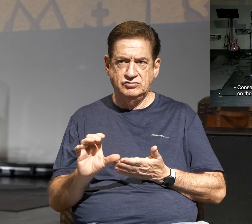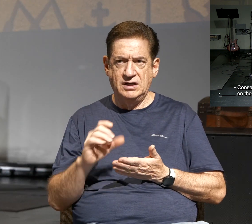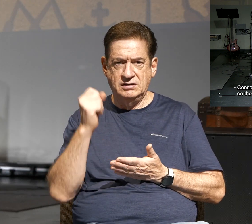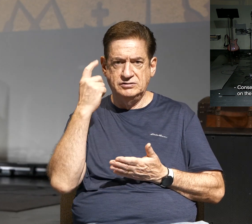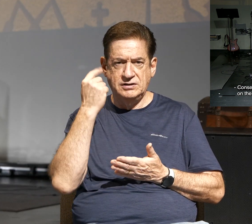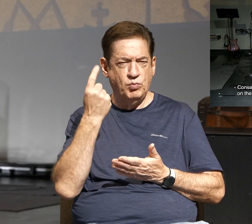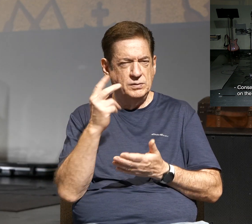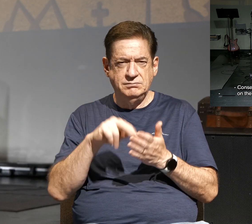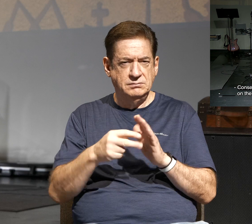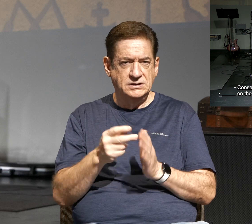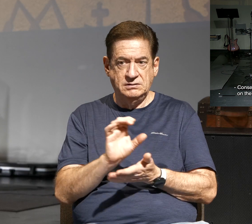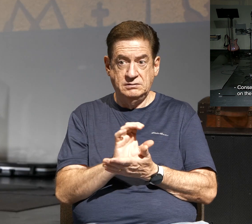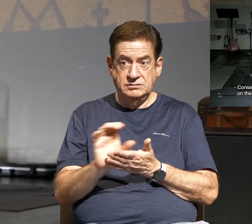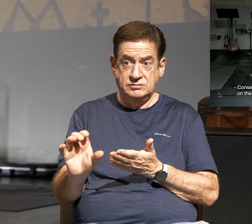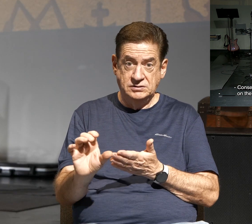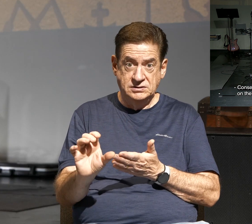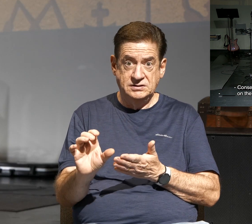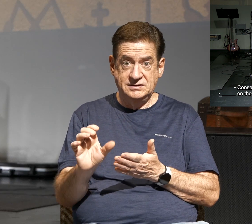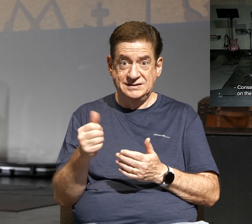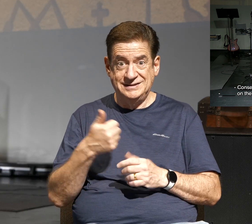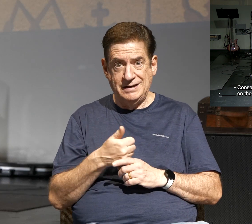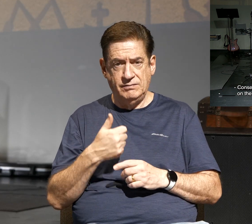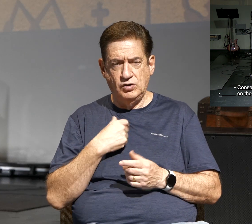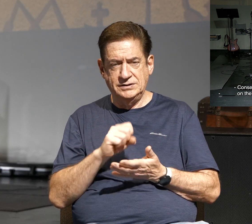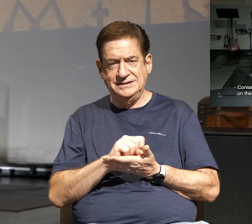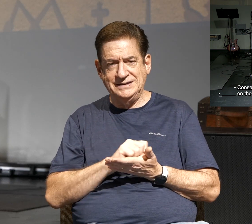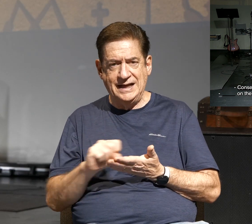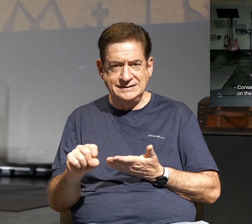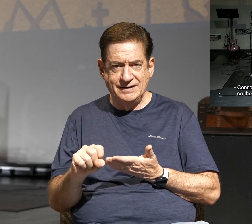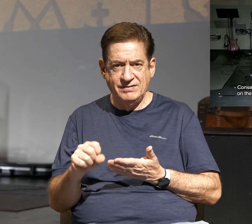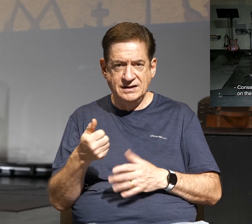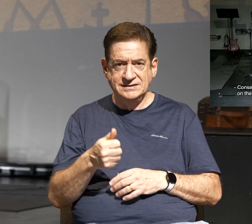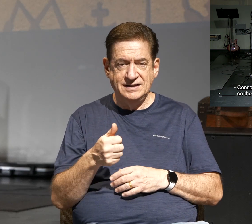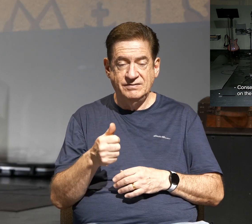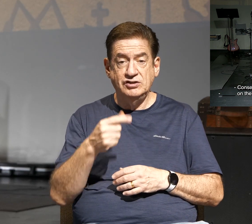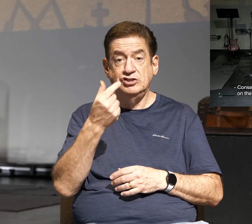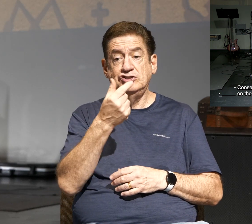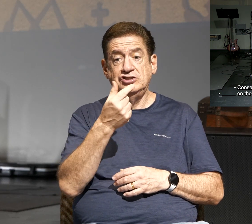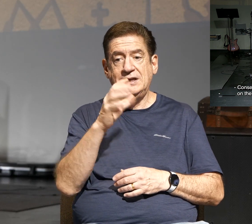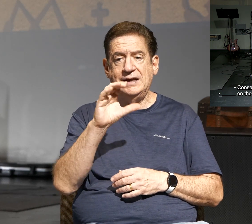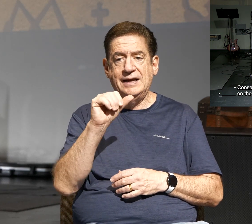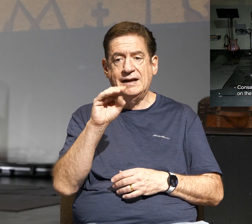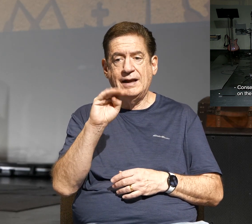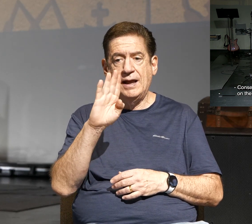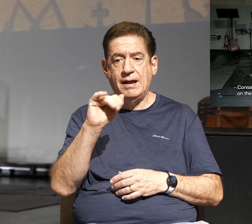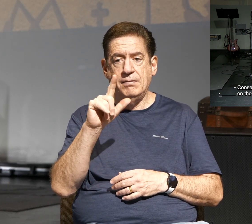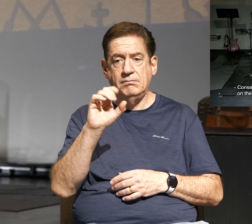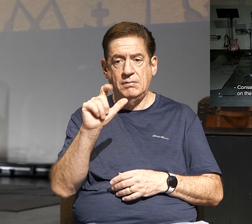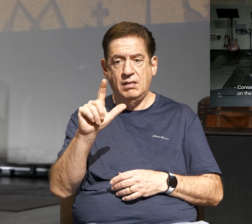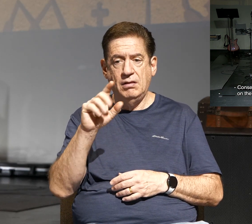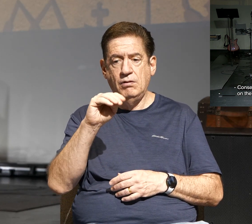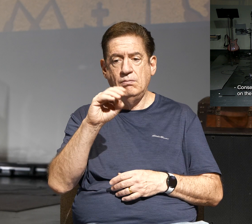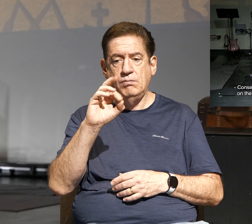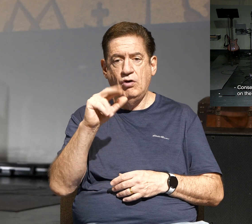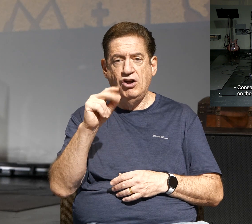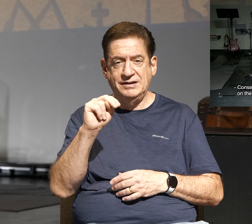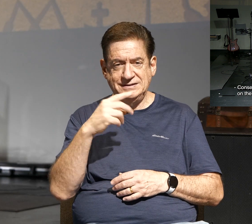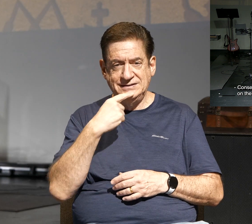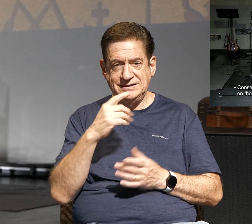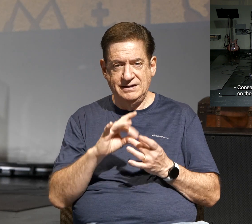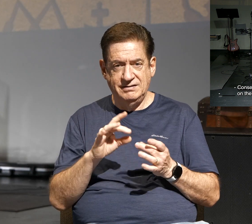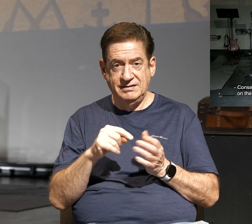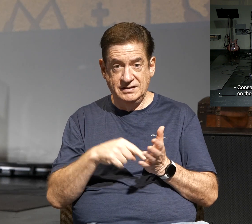it means to consecrate ourselves or sanctify yourselves. G. Campbell Morgan said this, the